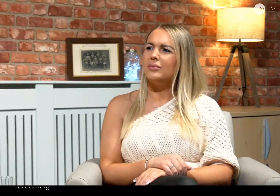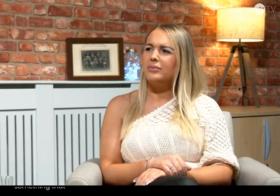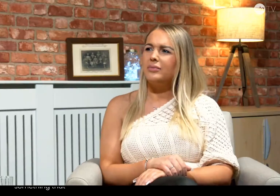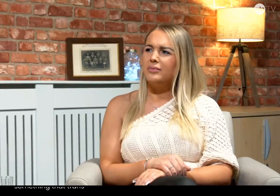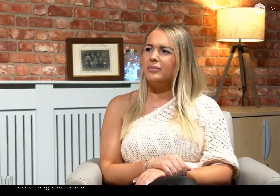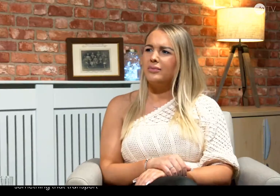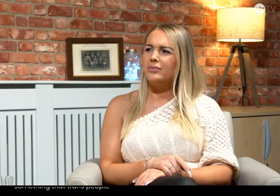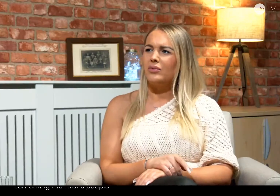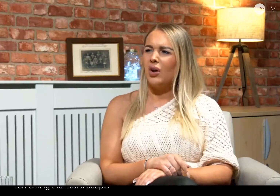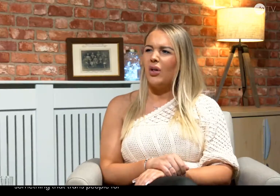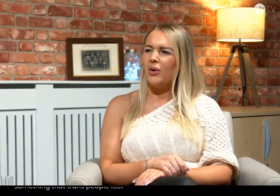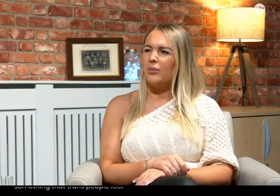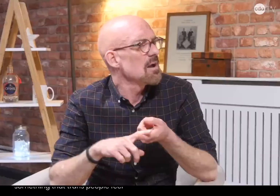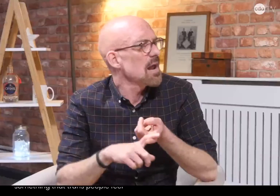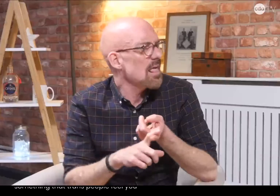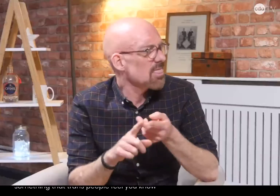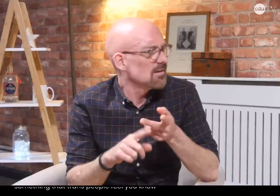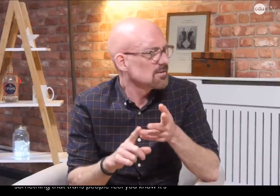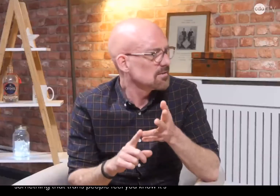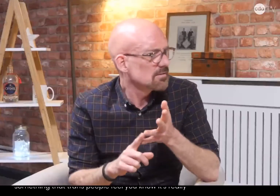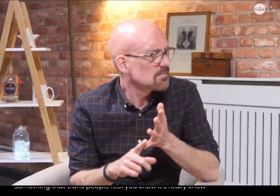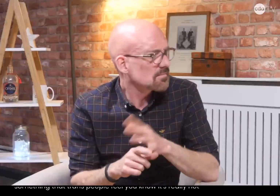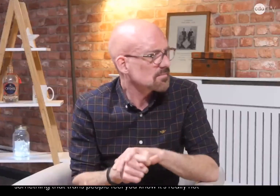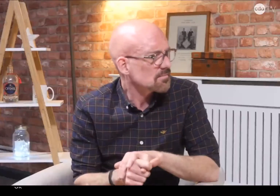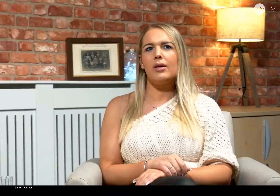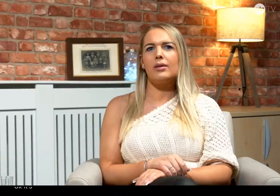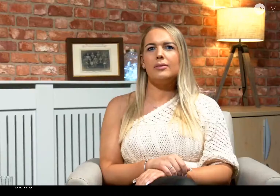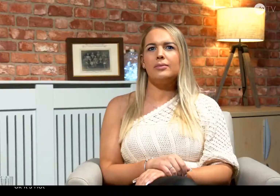know, it's really not okay, it's not nice. Any others?